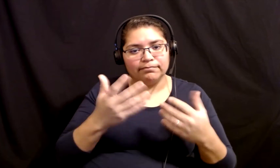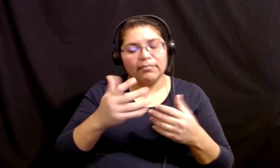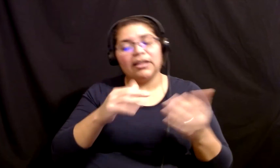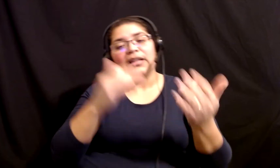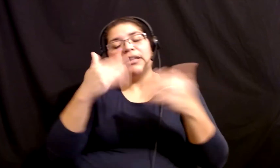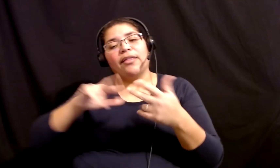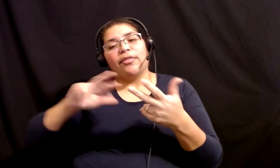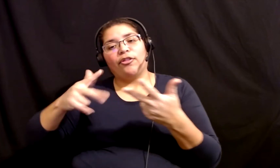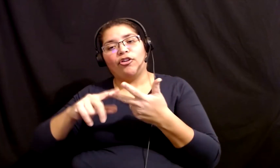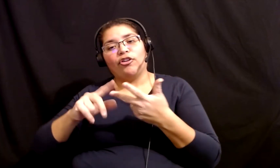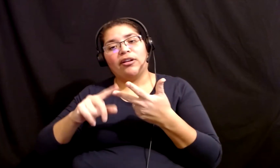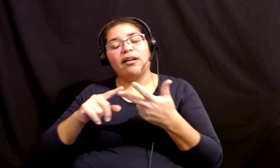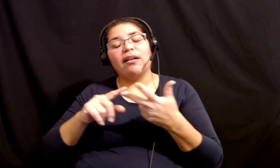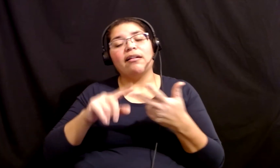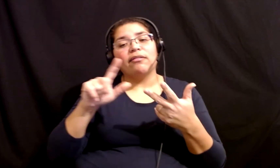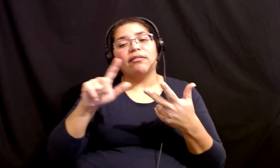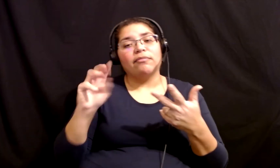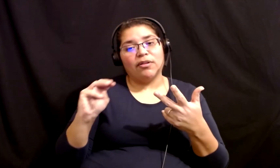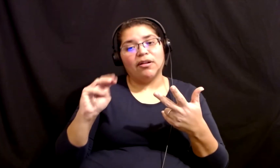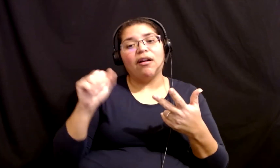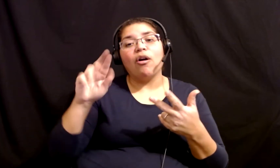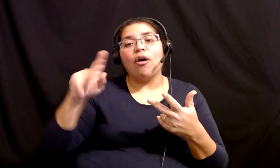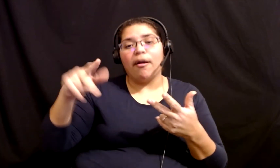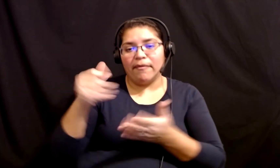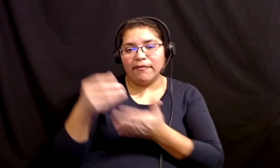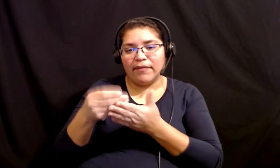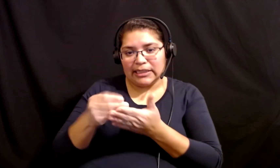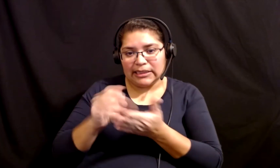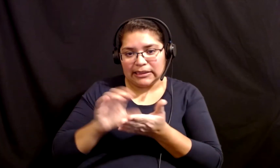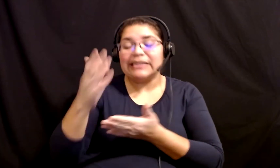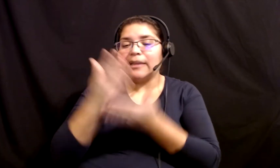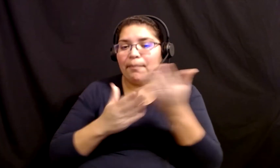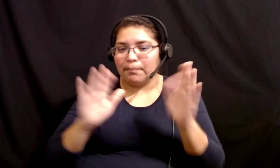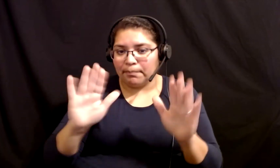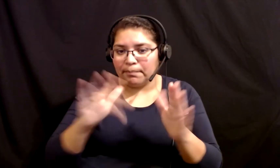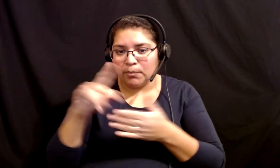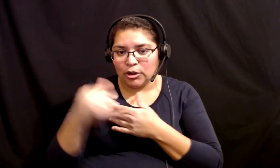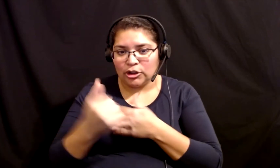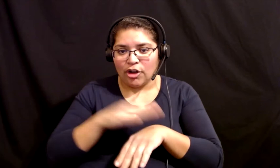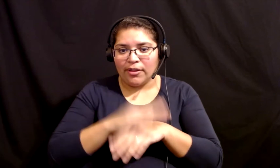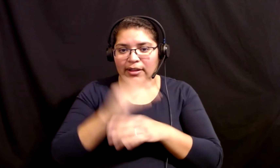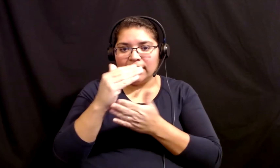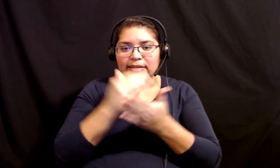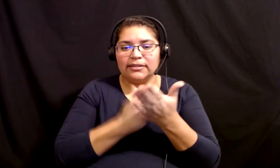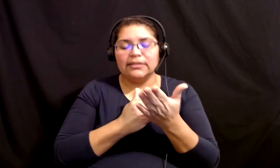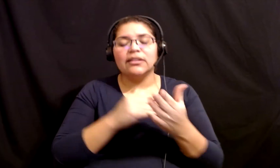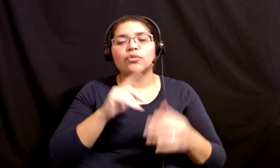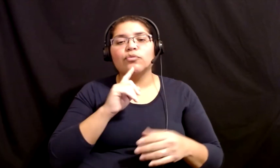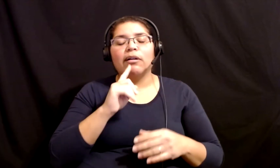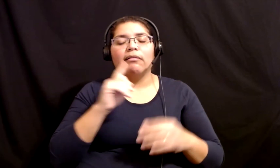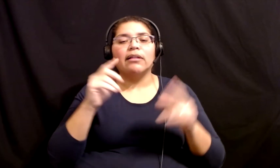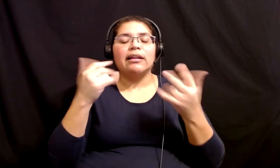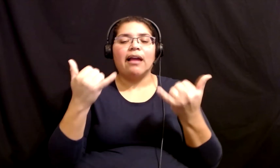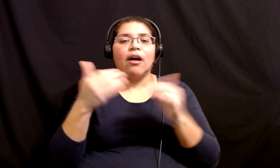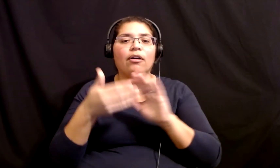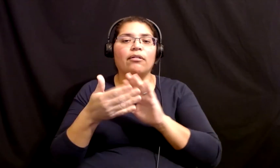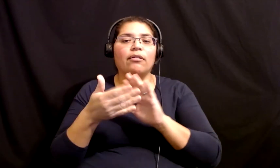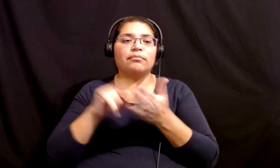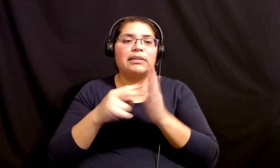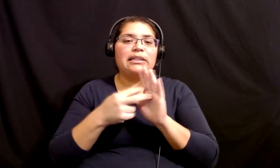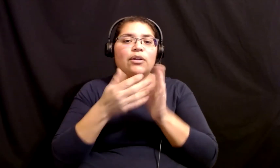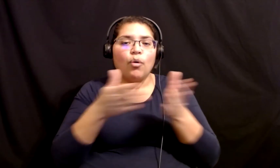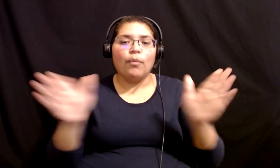putting Longmont's ARPA funded, some of them ARPA funded projects on that list, it really is opening up the invitation